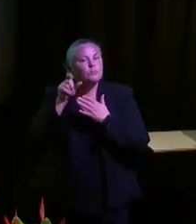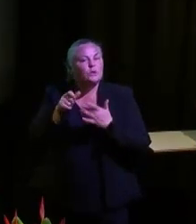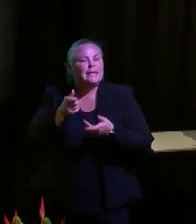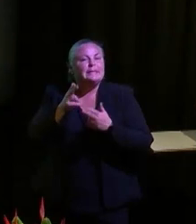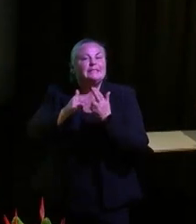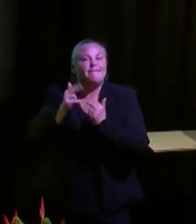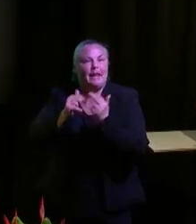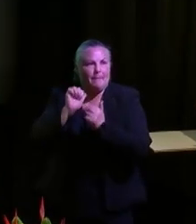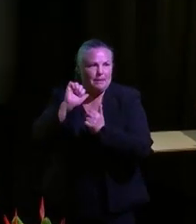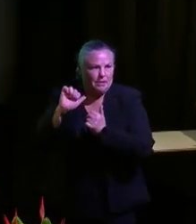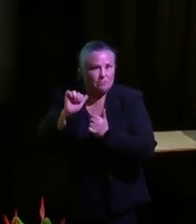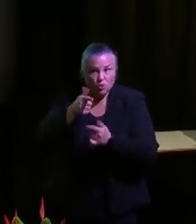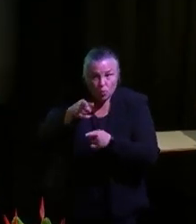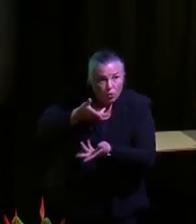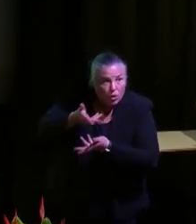None.